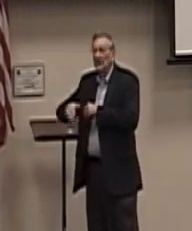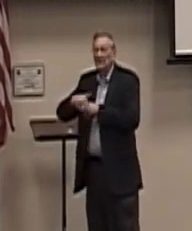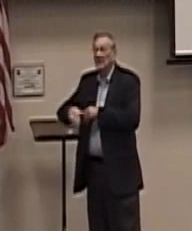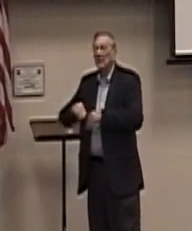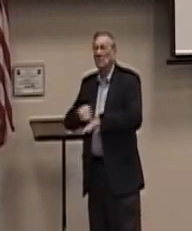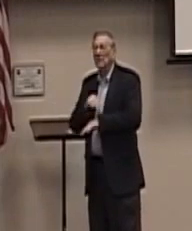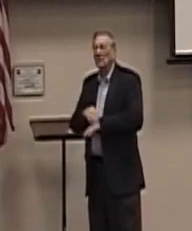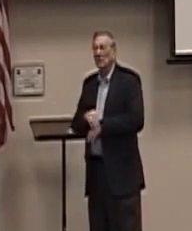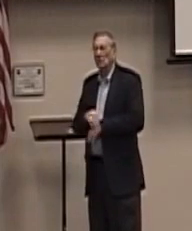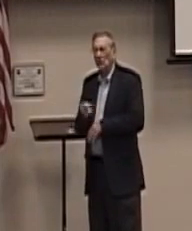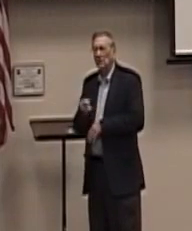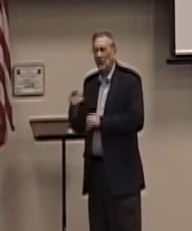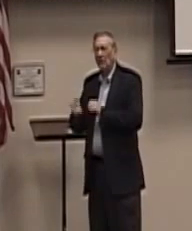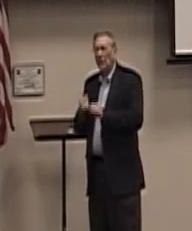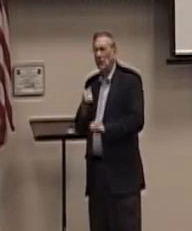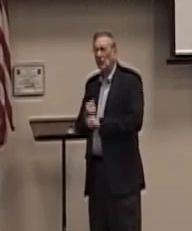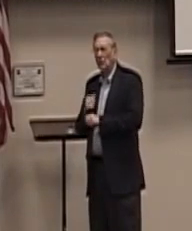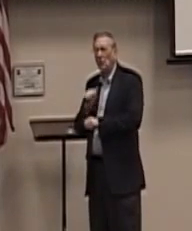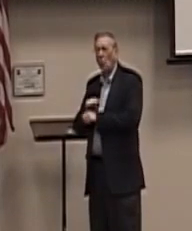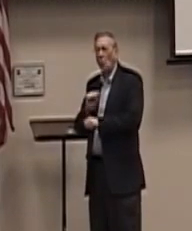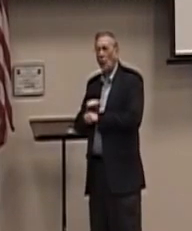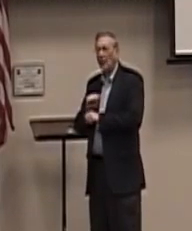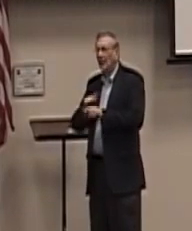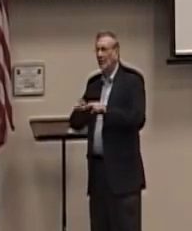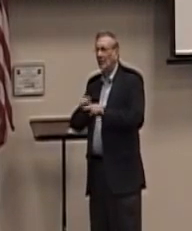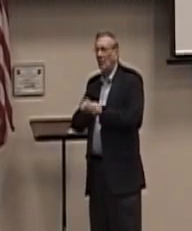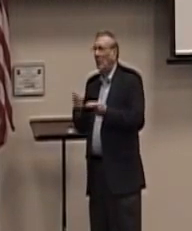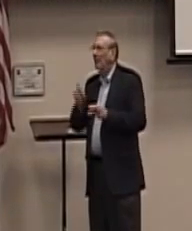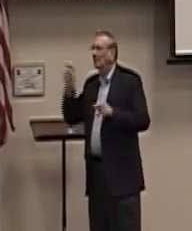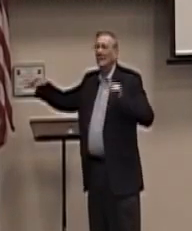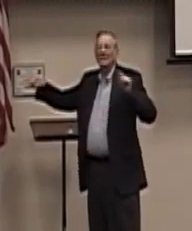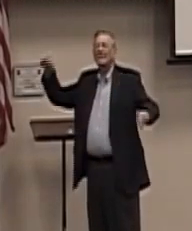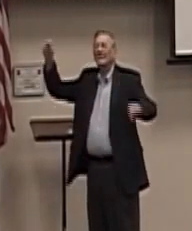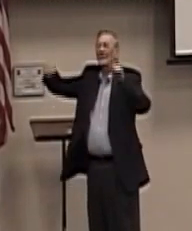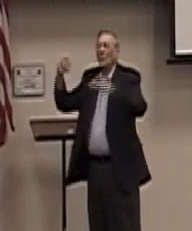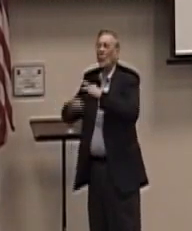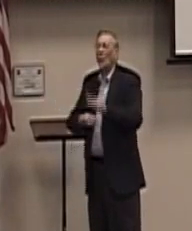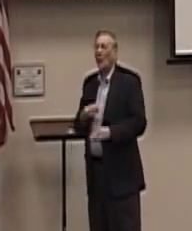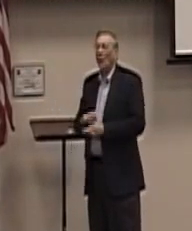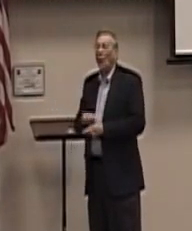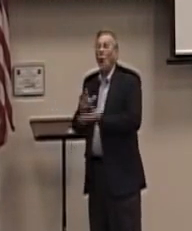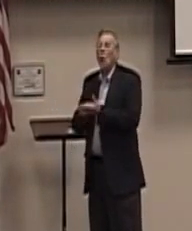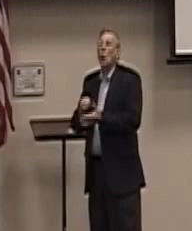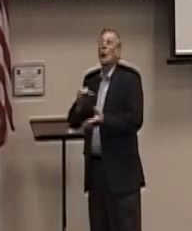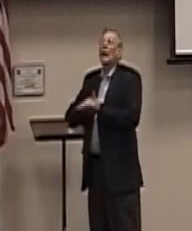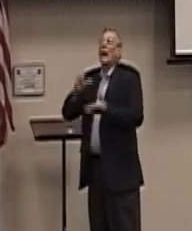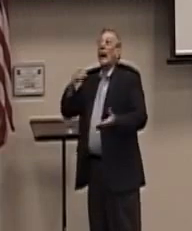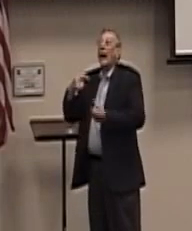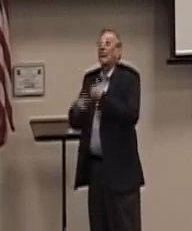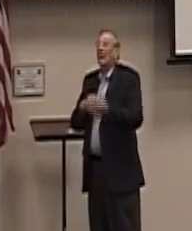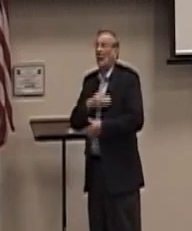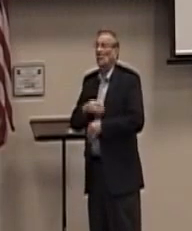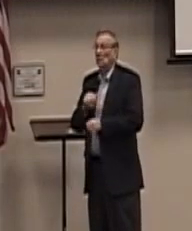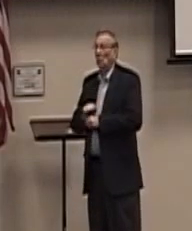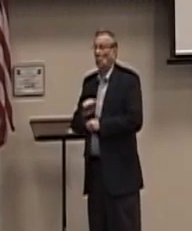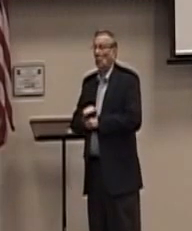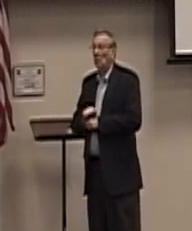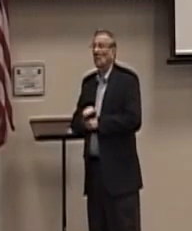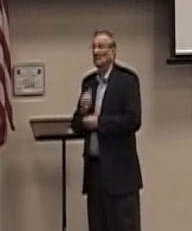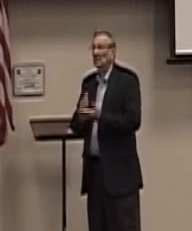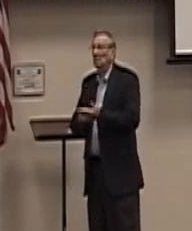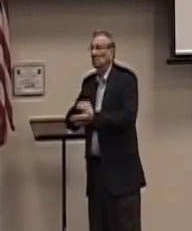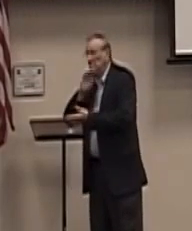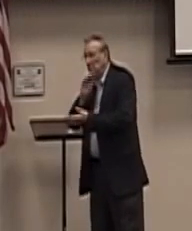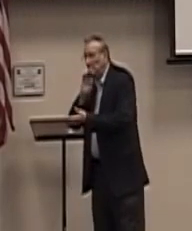there's several years there of working in several different places around the world and learning a lot of things, and some of those the hard way,